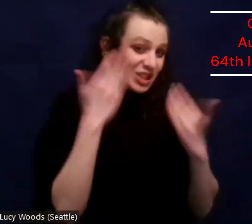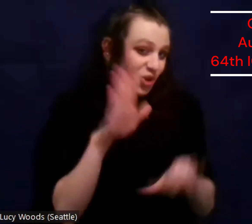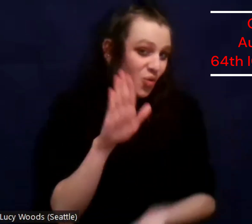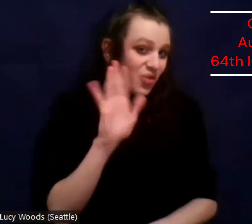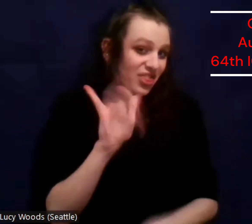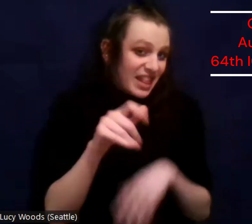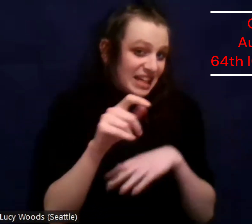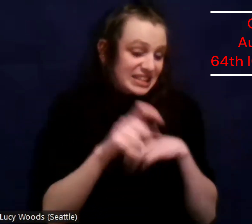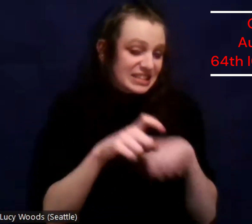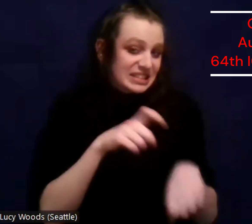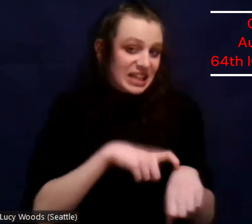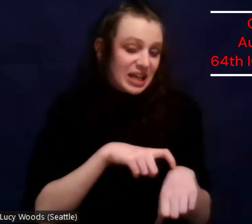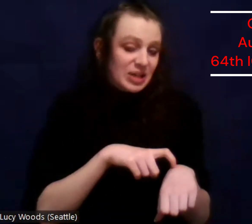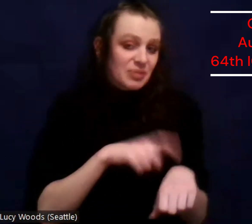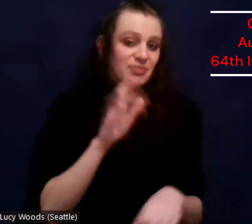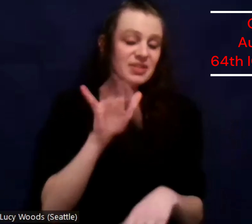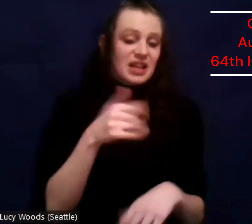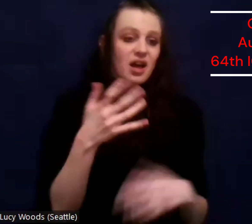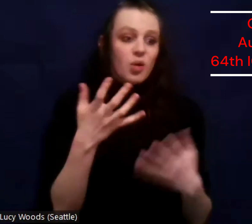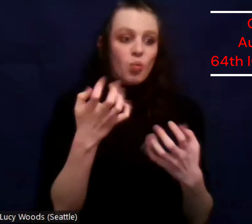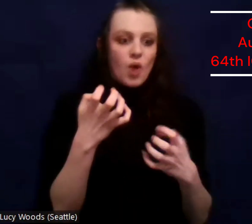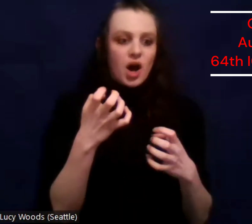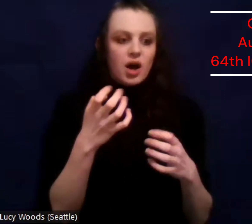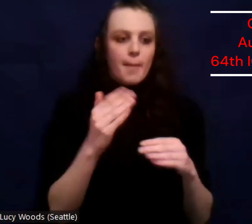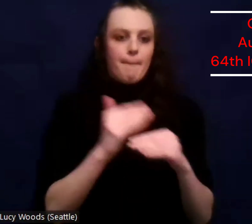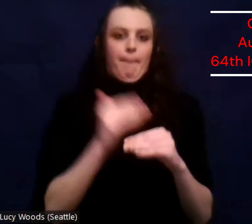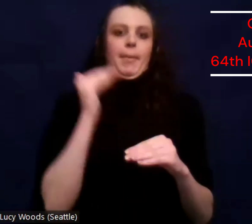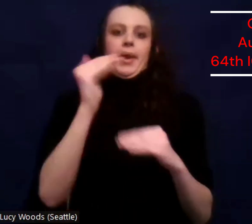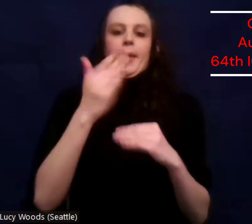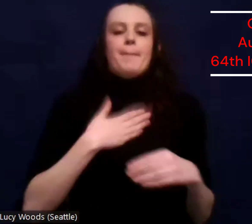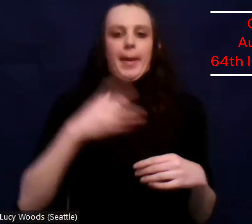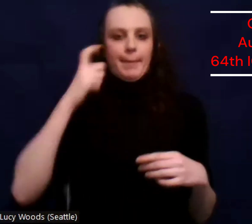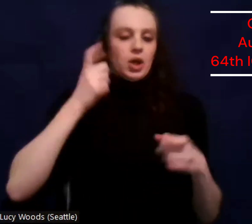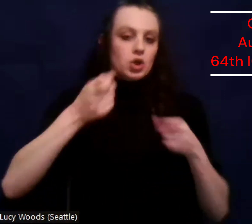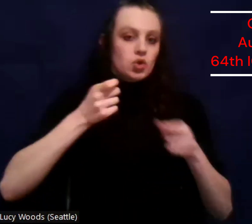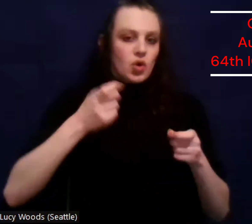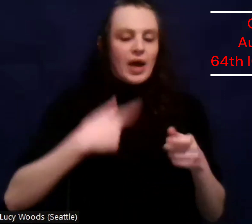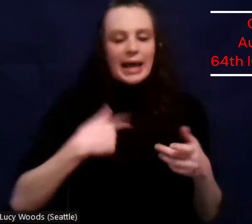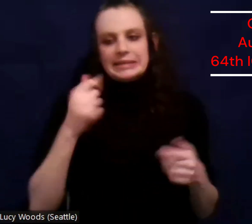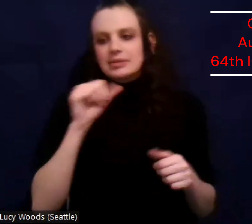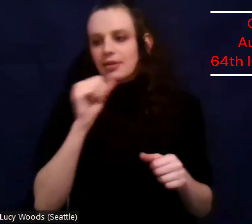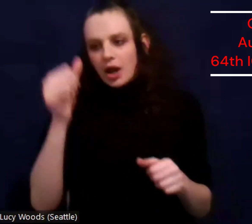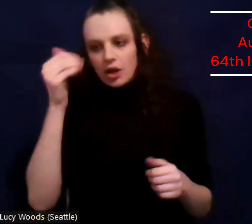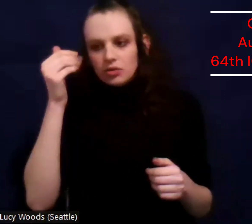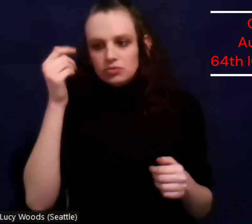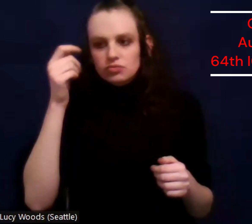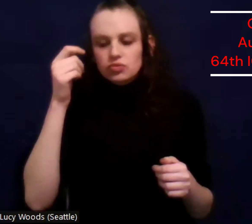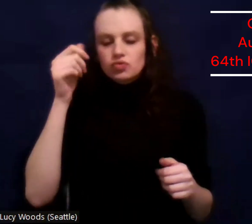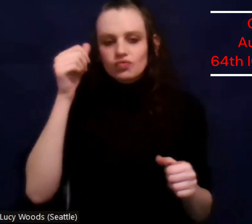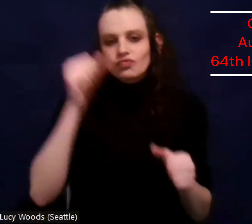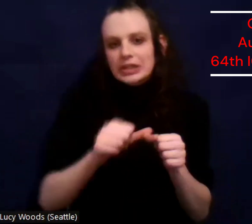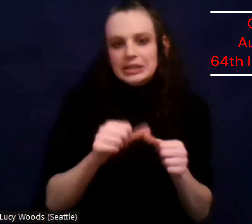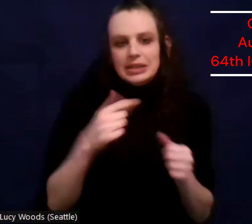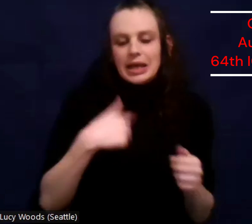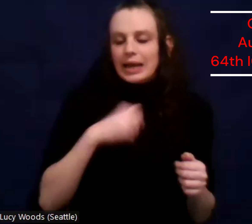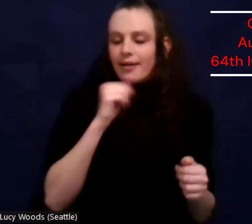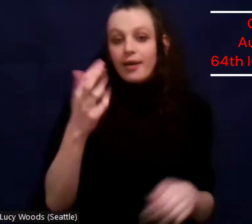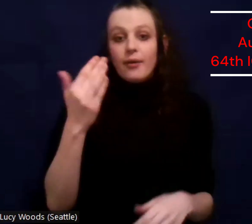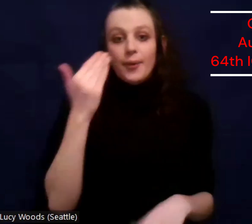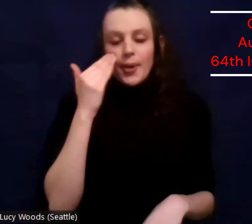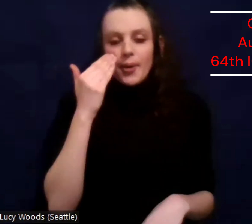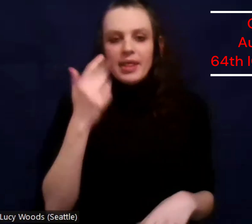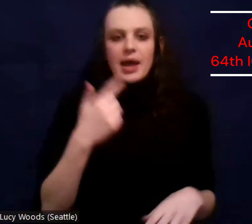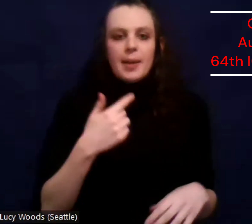a craving beyond my mental control and that I was bodily different from my fellows. I didn't know any of the things that we learn in this book. All I knew was